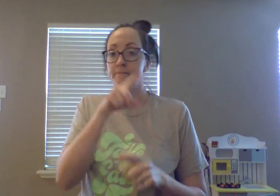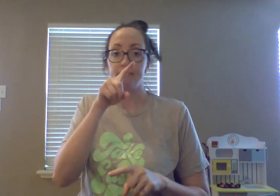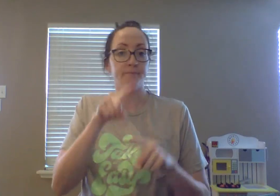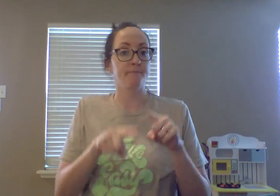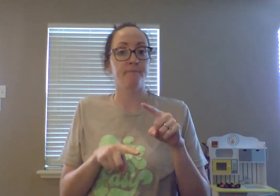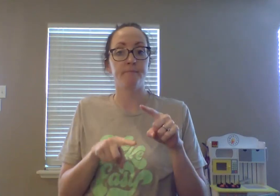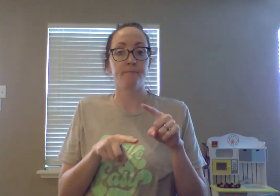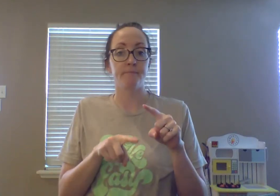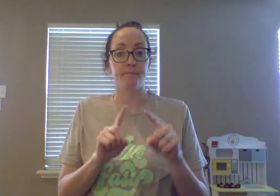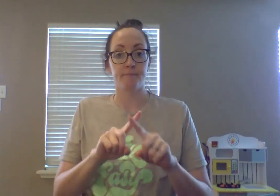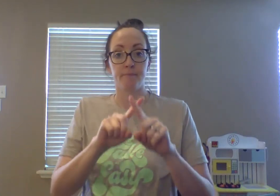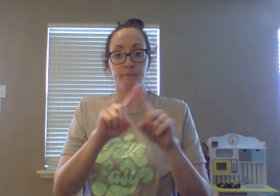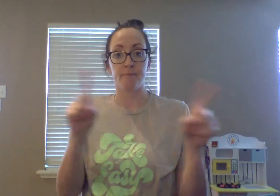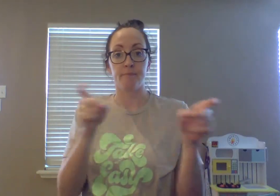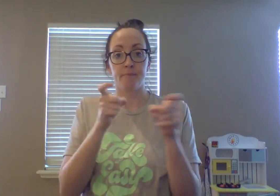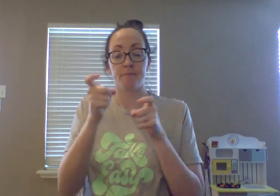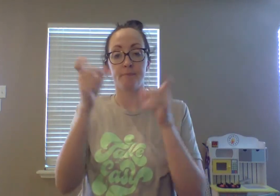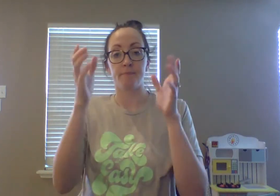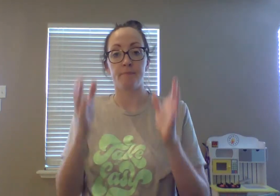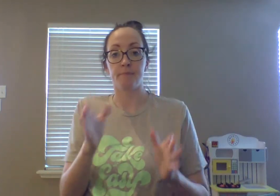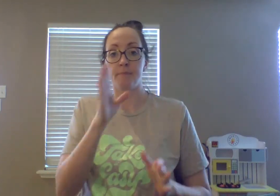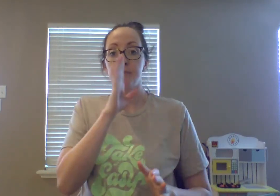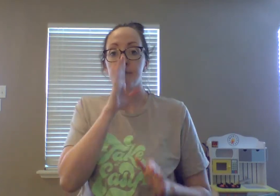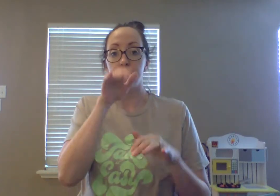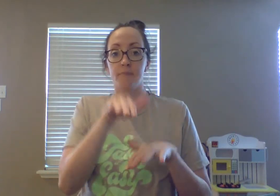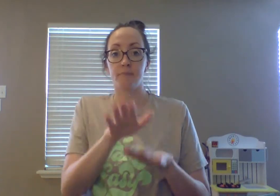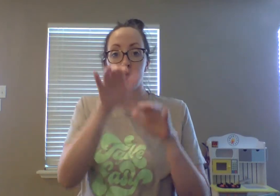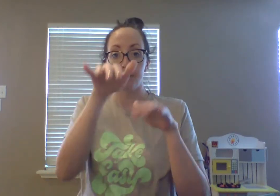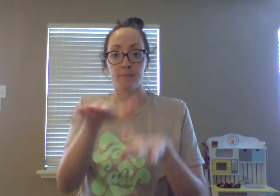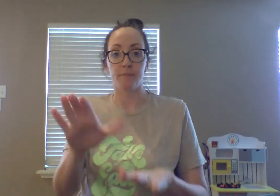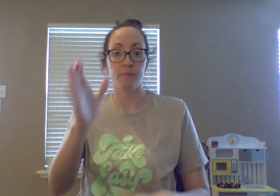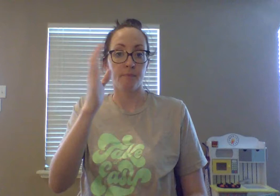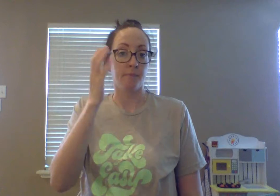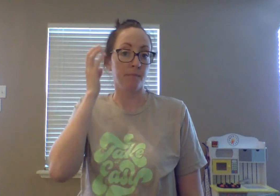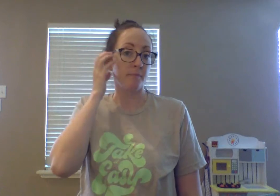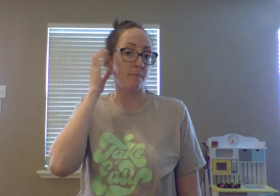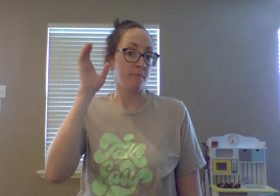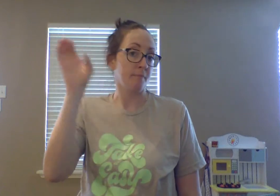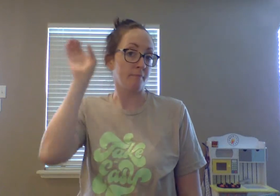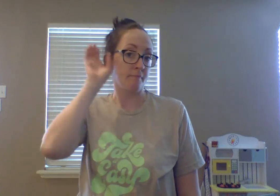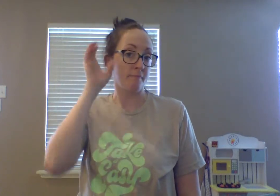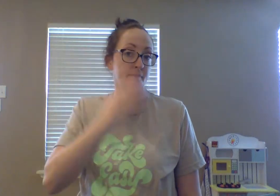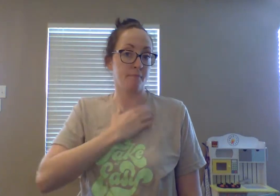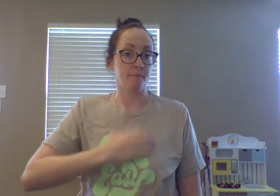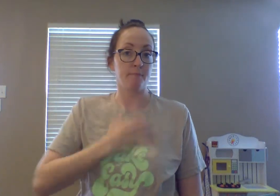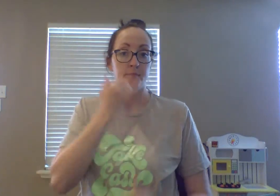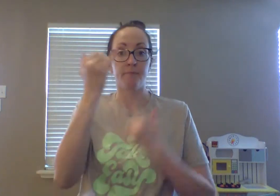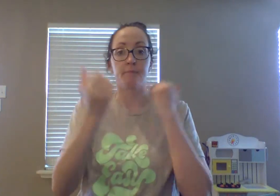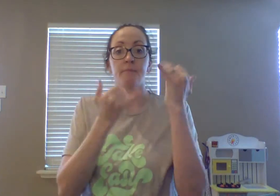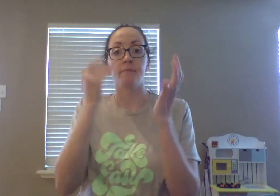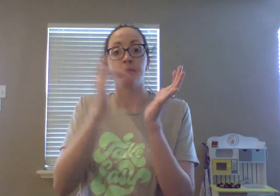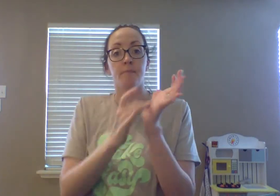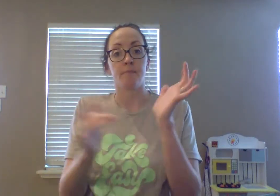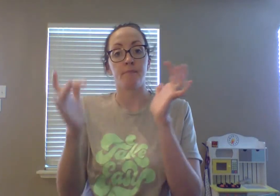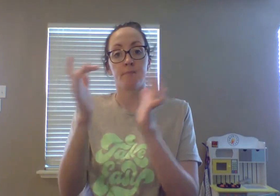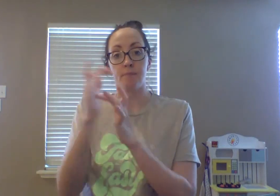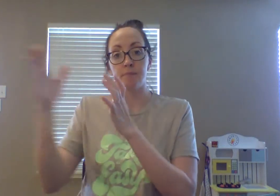rise no more. But the master of the sea heard my despairing cry. From the